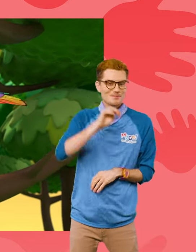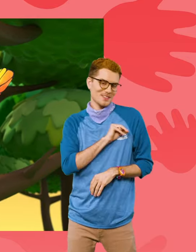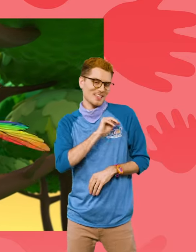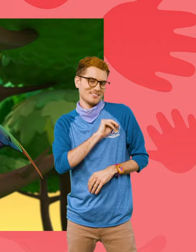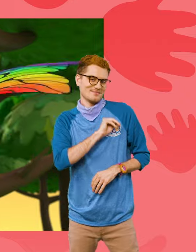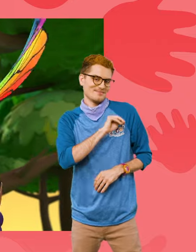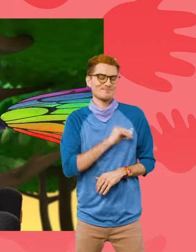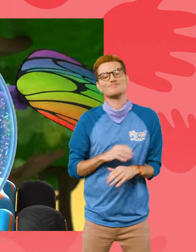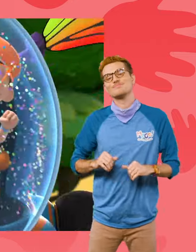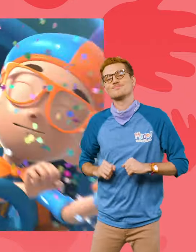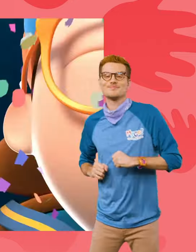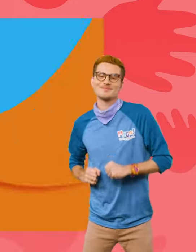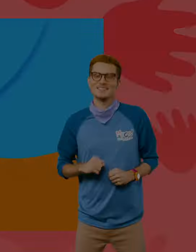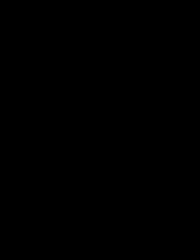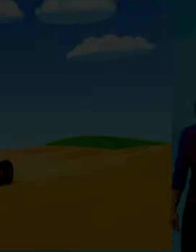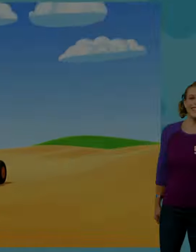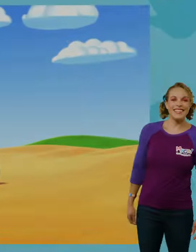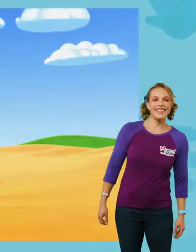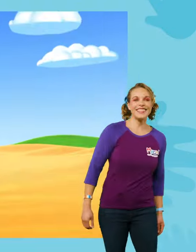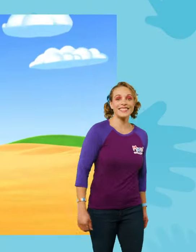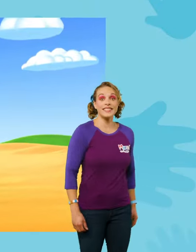Matt the Bat.